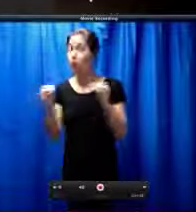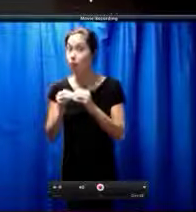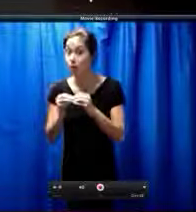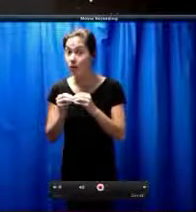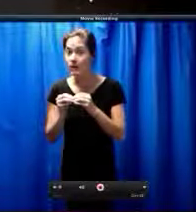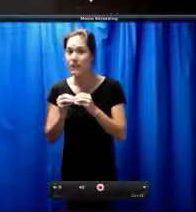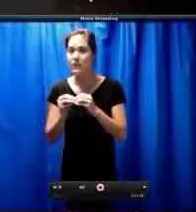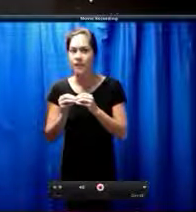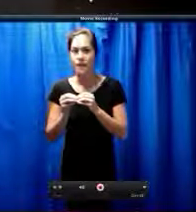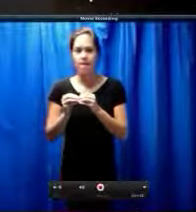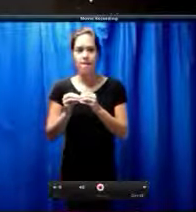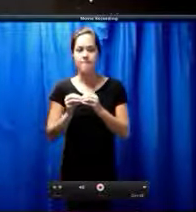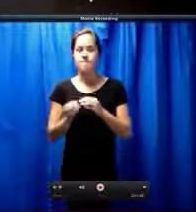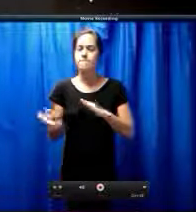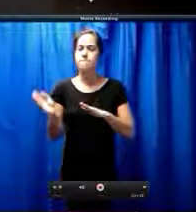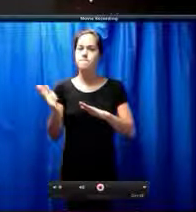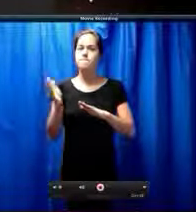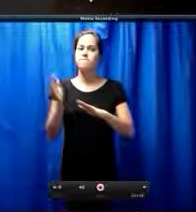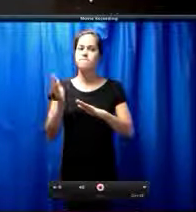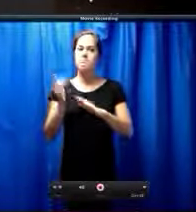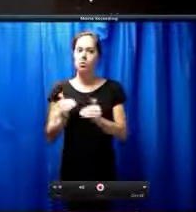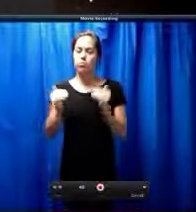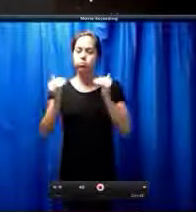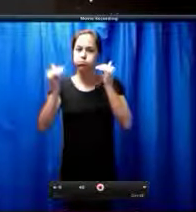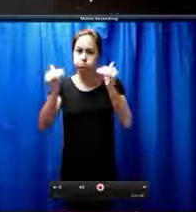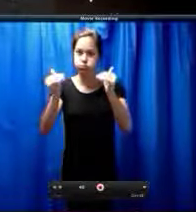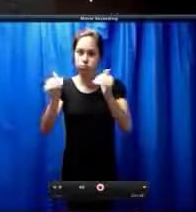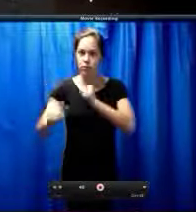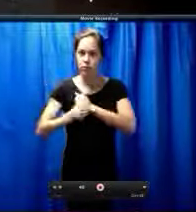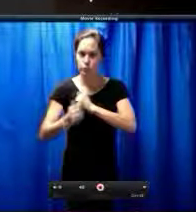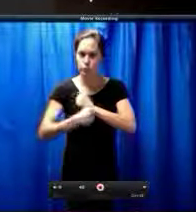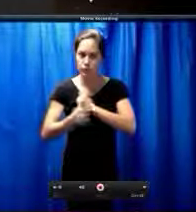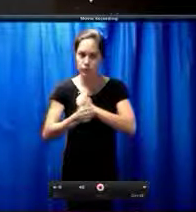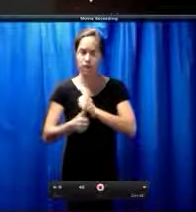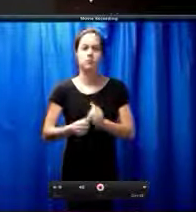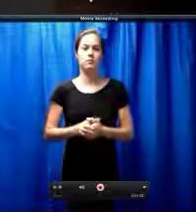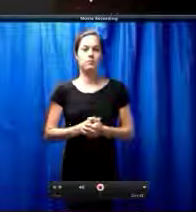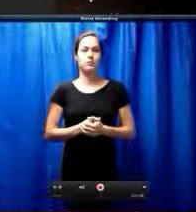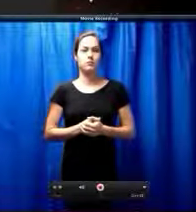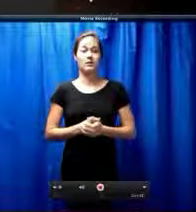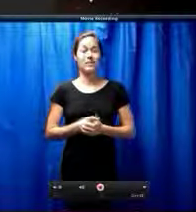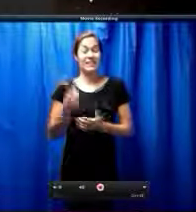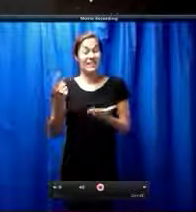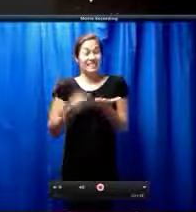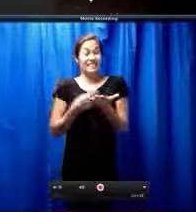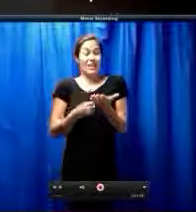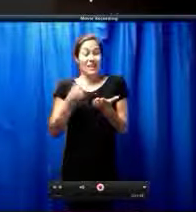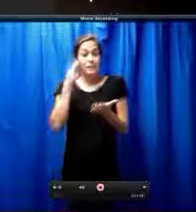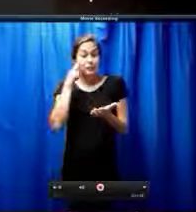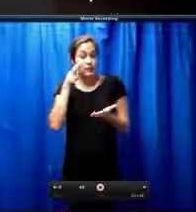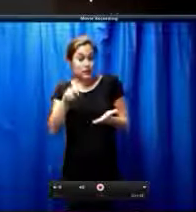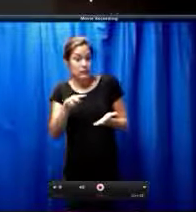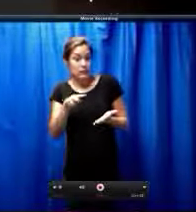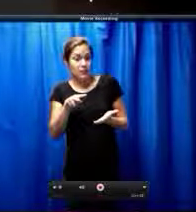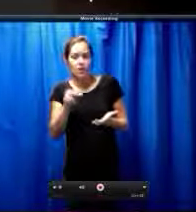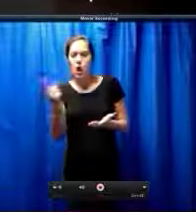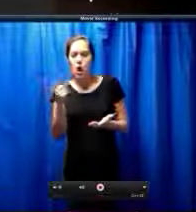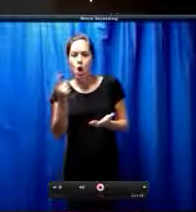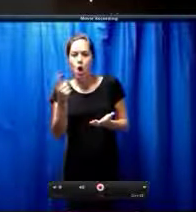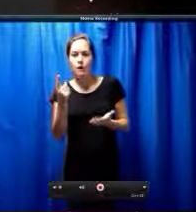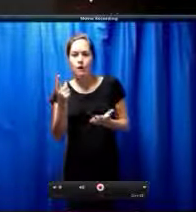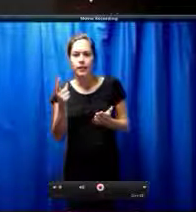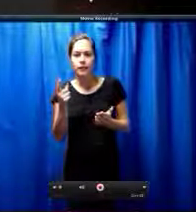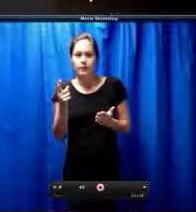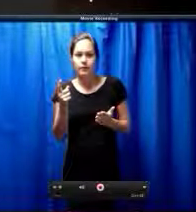So, just remember that what you see sometimes is only the tip of the iceberg. There's a lot of stuff that goes